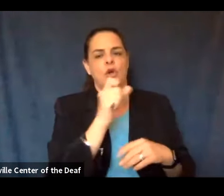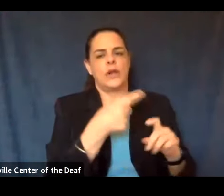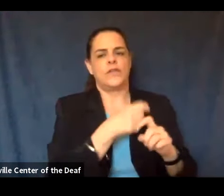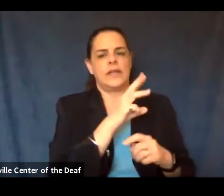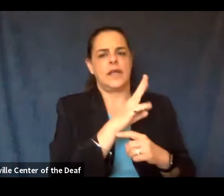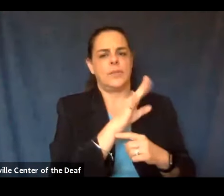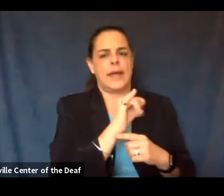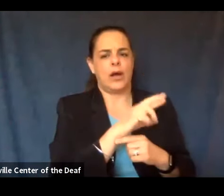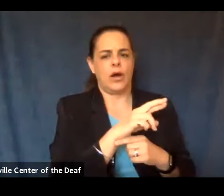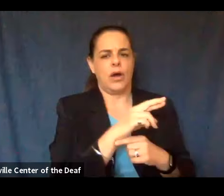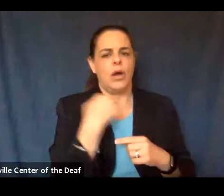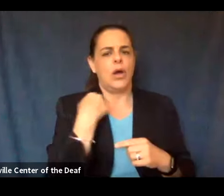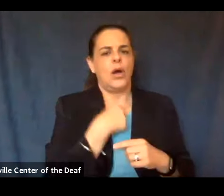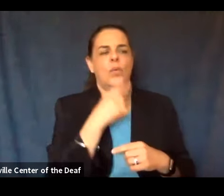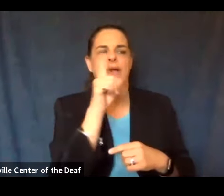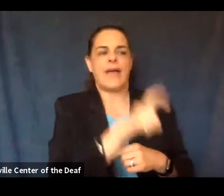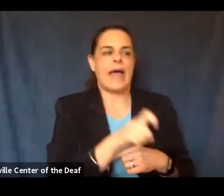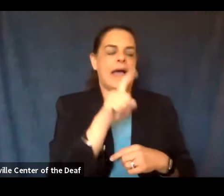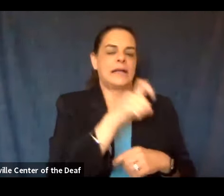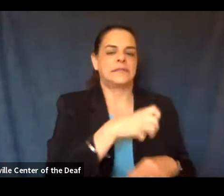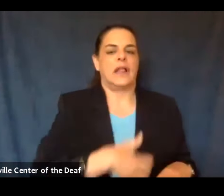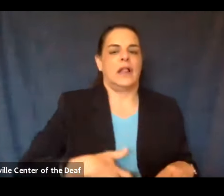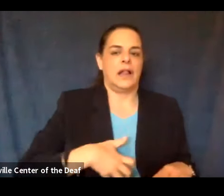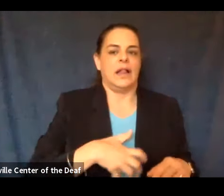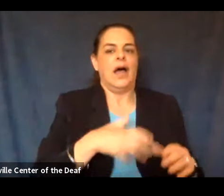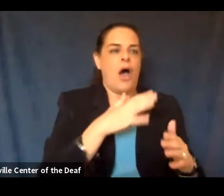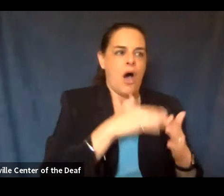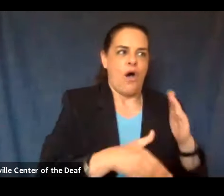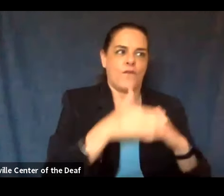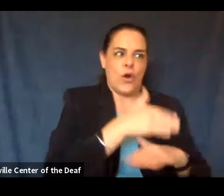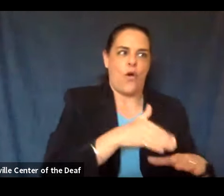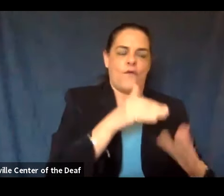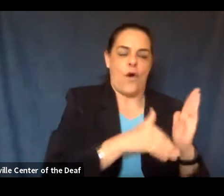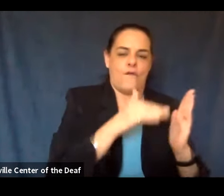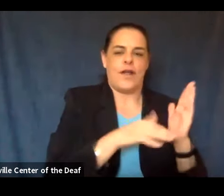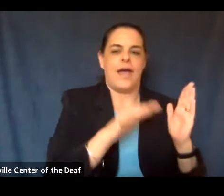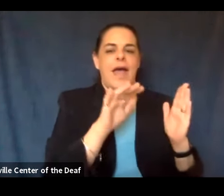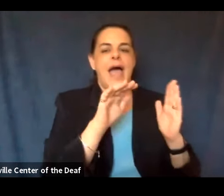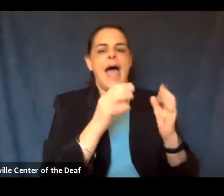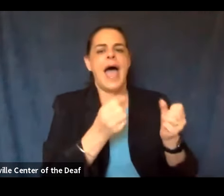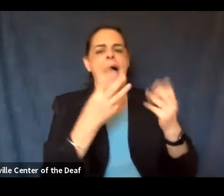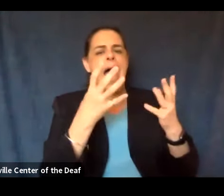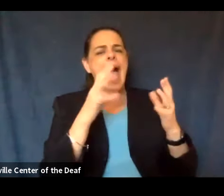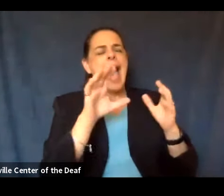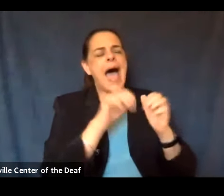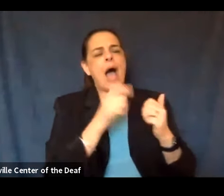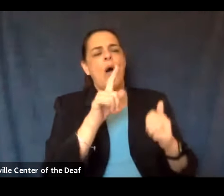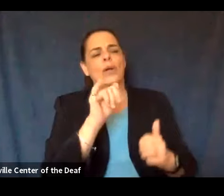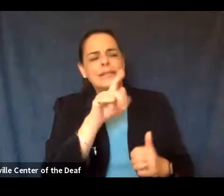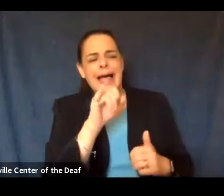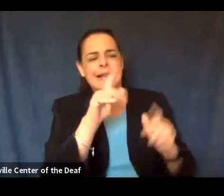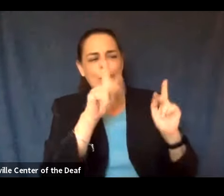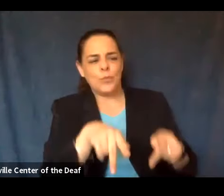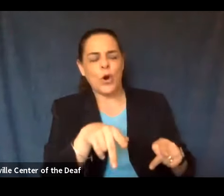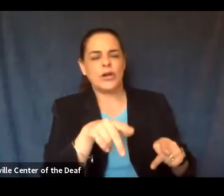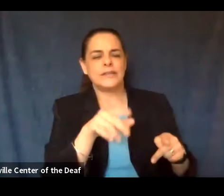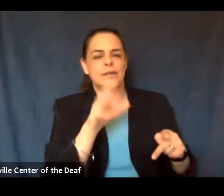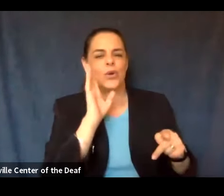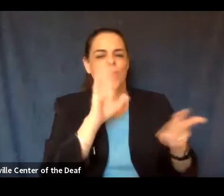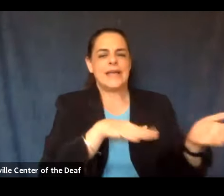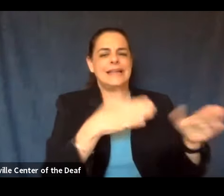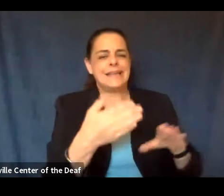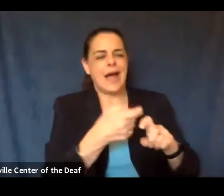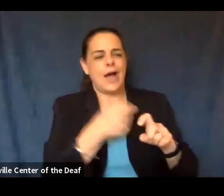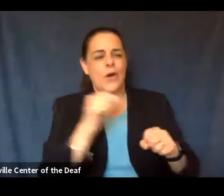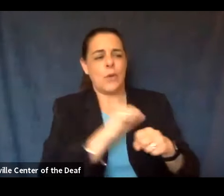WBIR. We've asked this, so forgive me. How likely is someone in our community to die from coronavirus compared to other common causes of